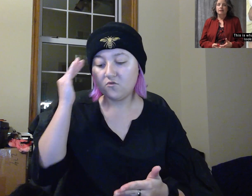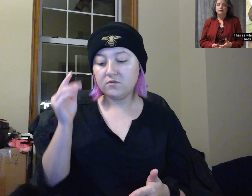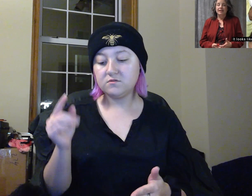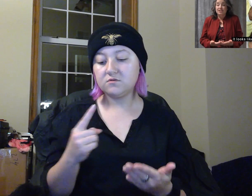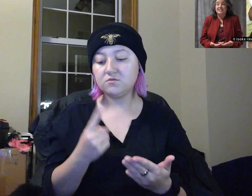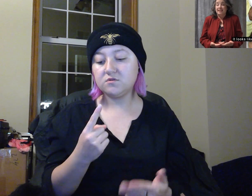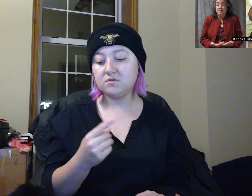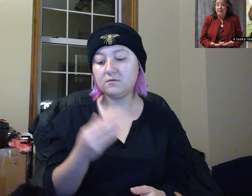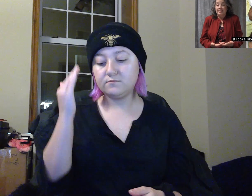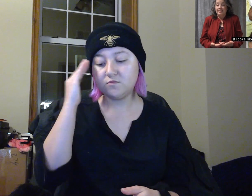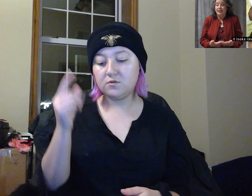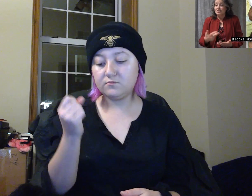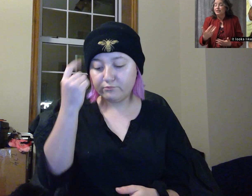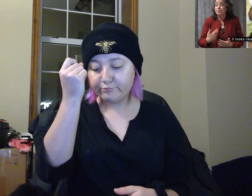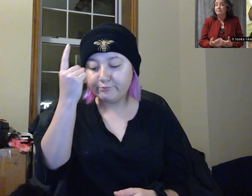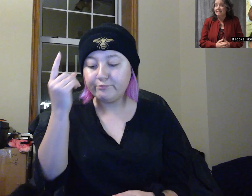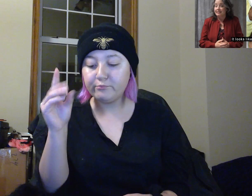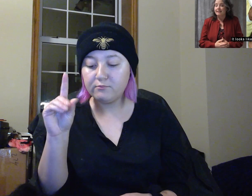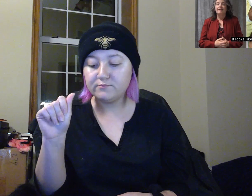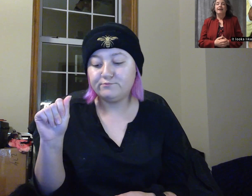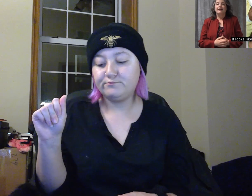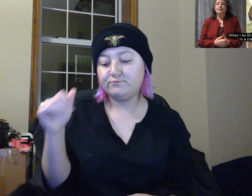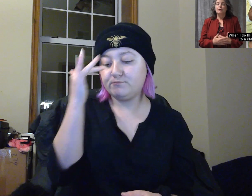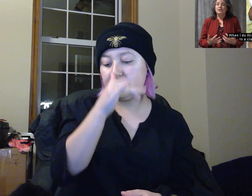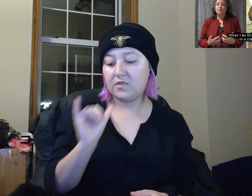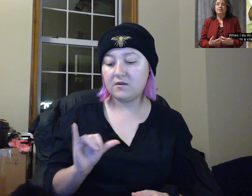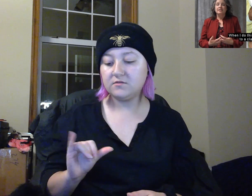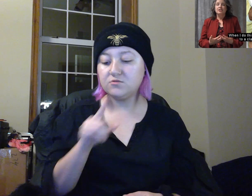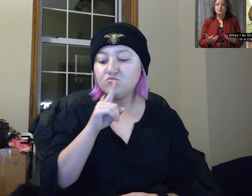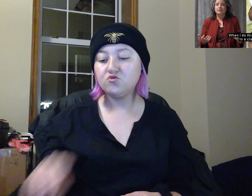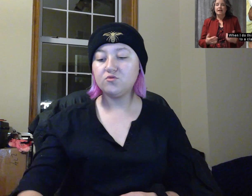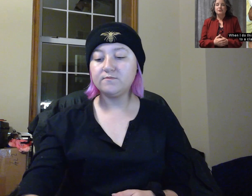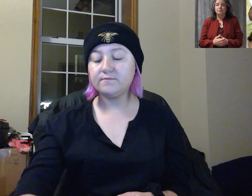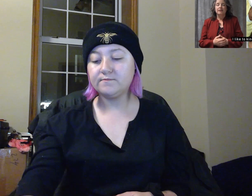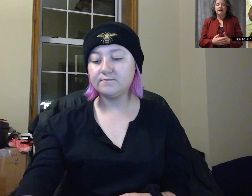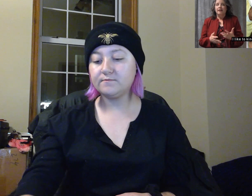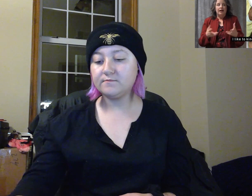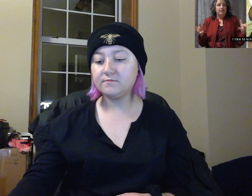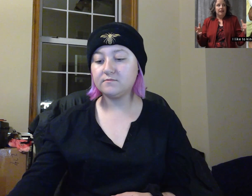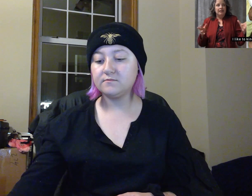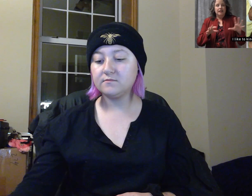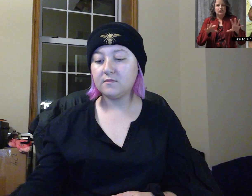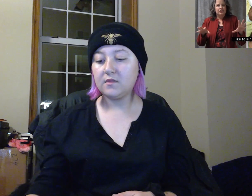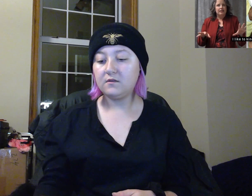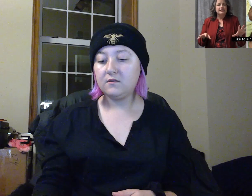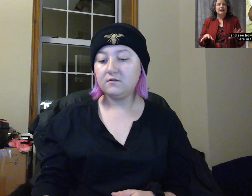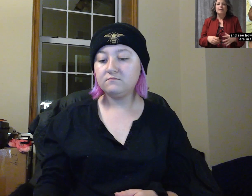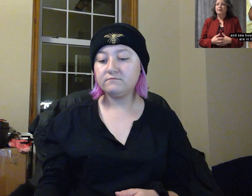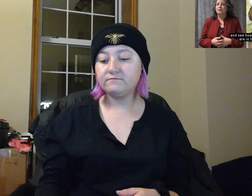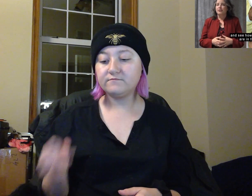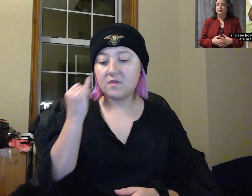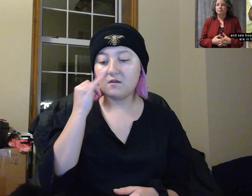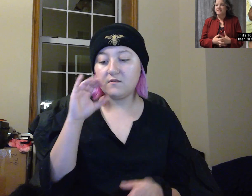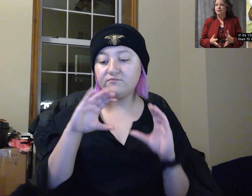like. It looks like everybody. It looks like you and me. When I do this presentation to a classroom, I like to kind of look out and see how